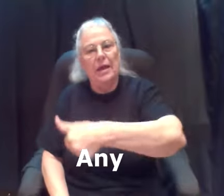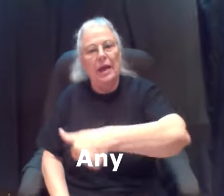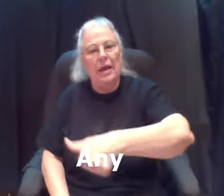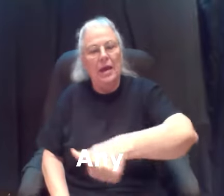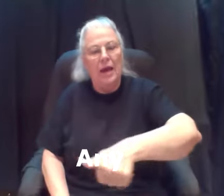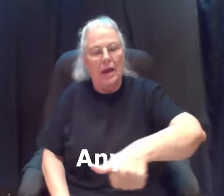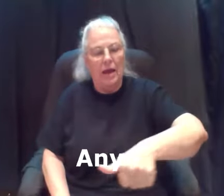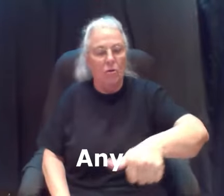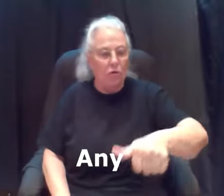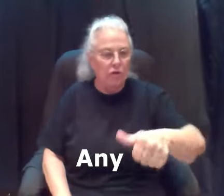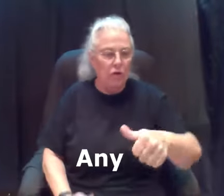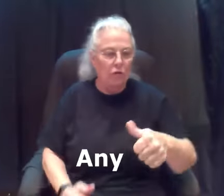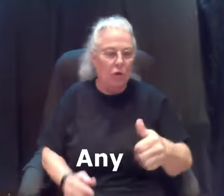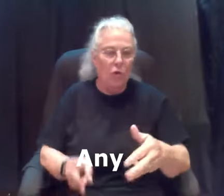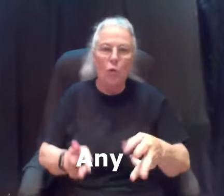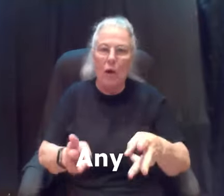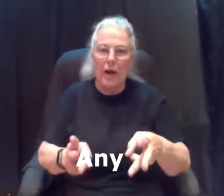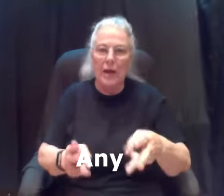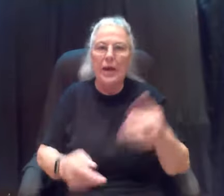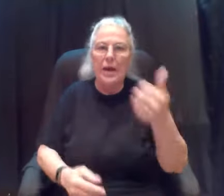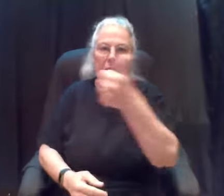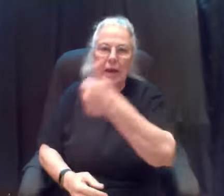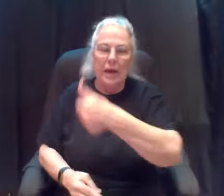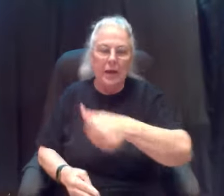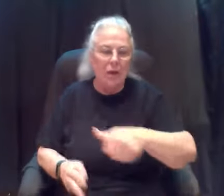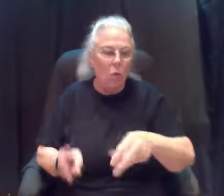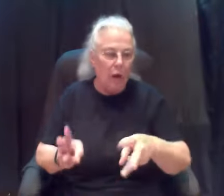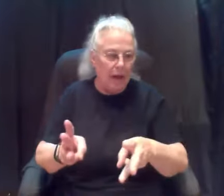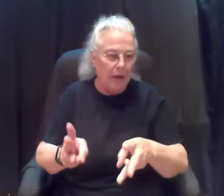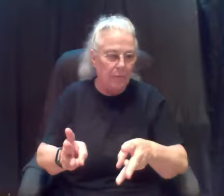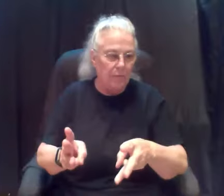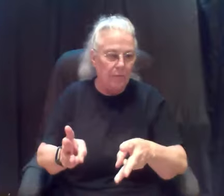any, and of course you know the way. Any way.